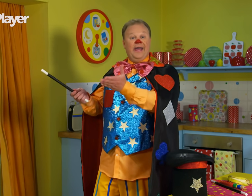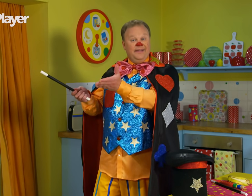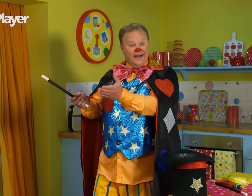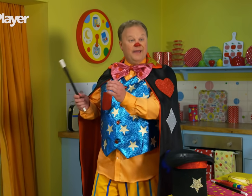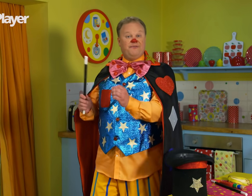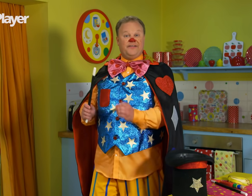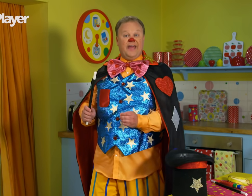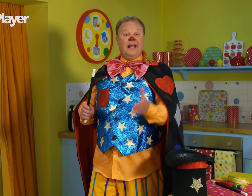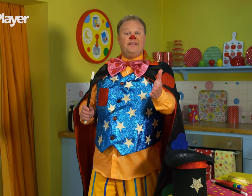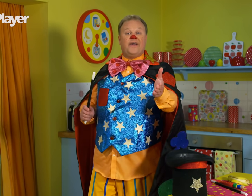in time for tea. Let's go!